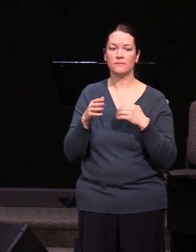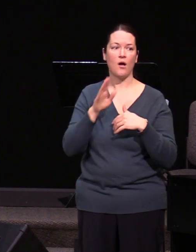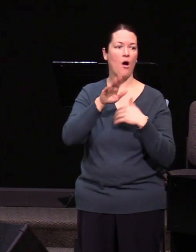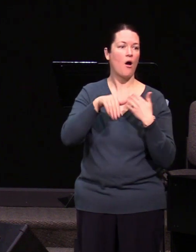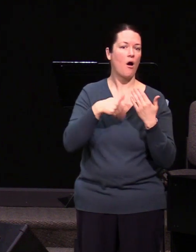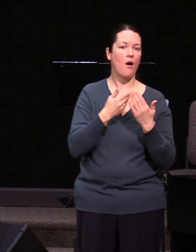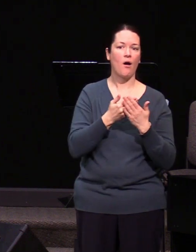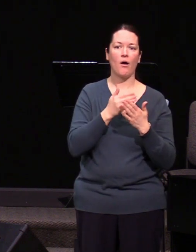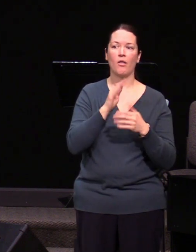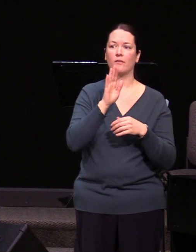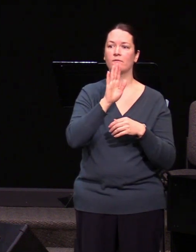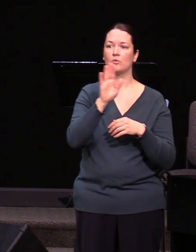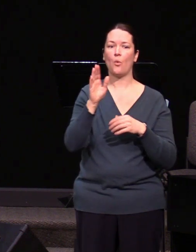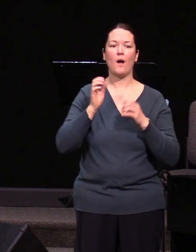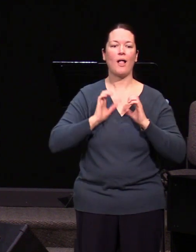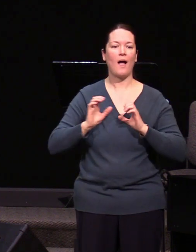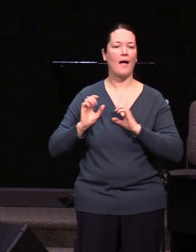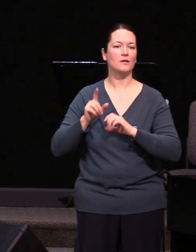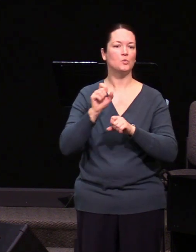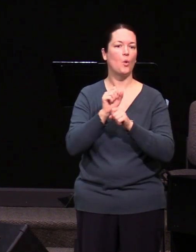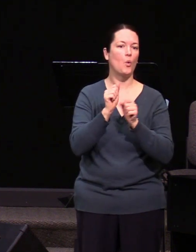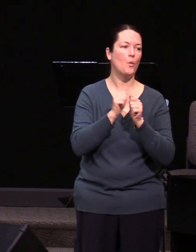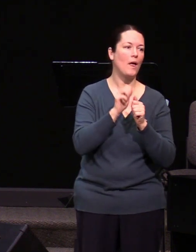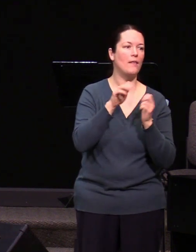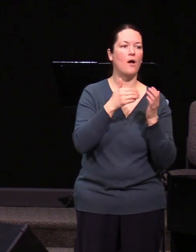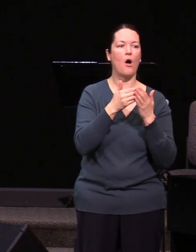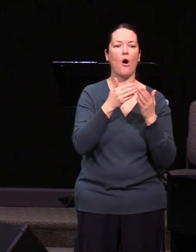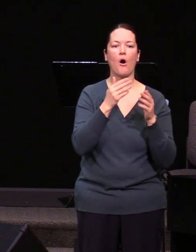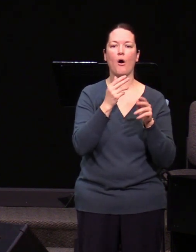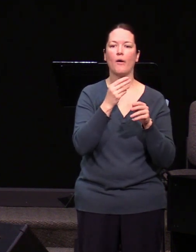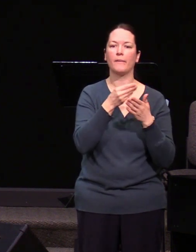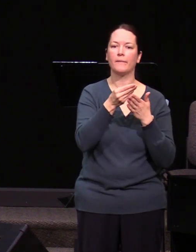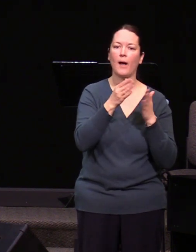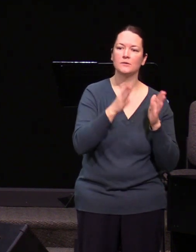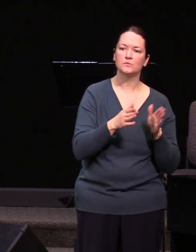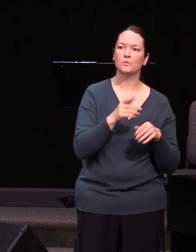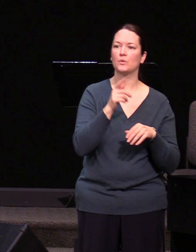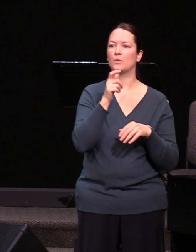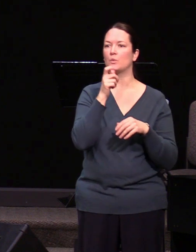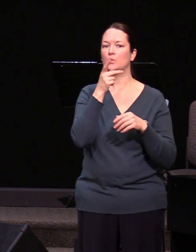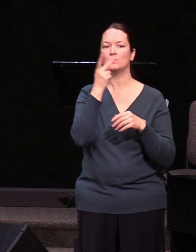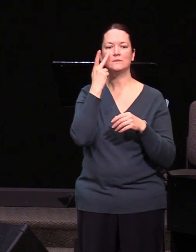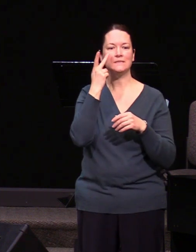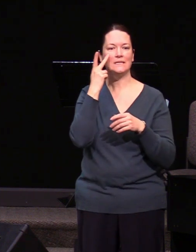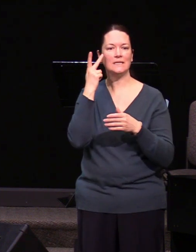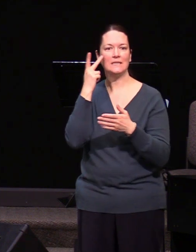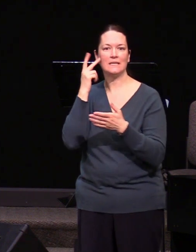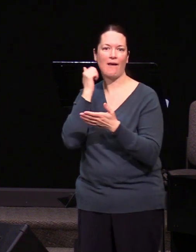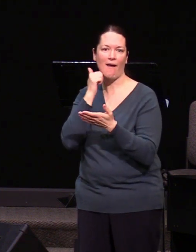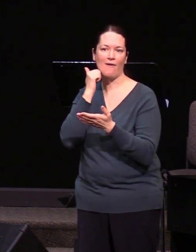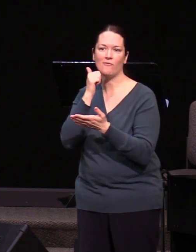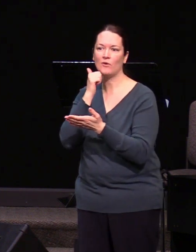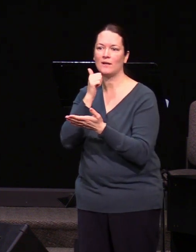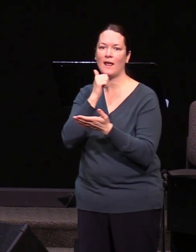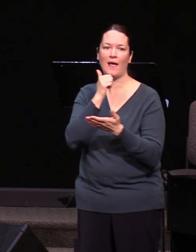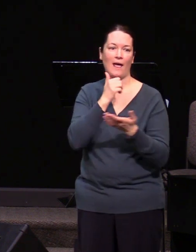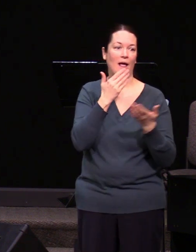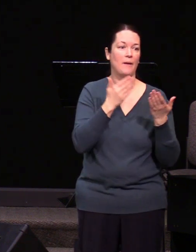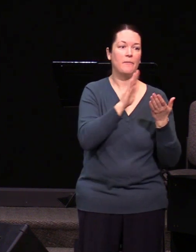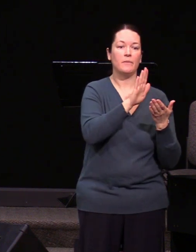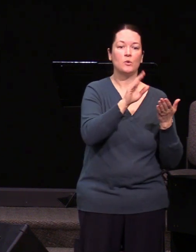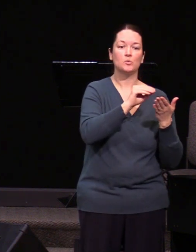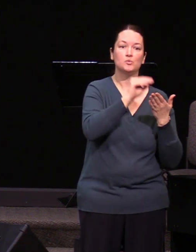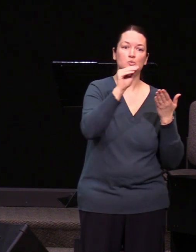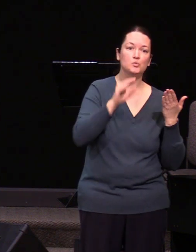All of the clients you work with at work. All of your customers. People that you see on a regular basis. Maybe it's your